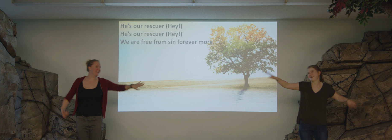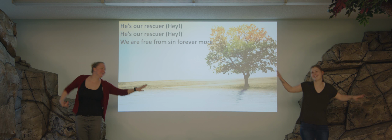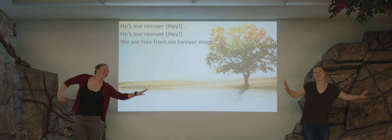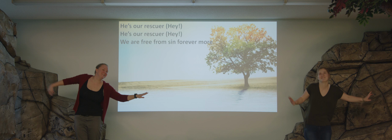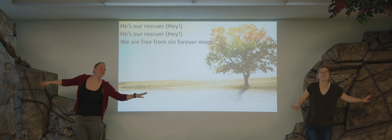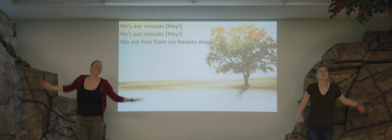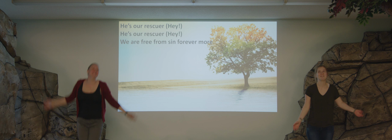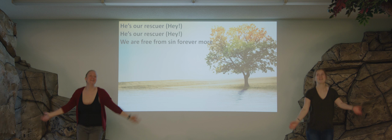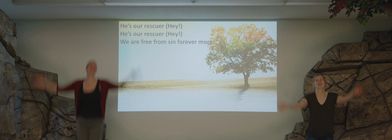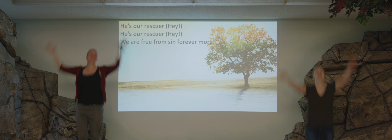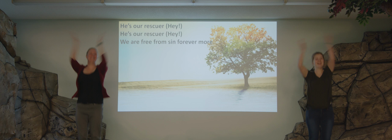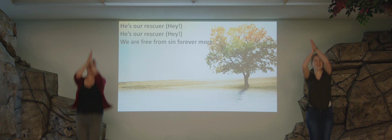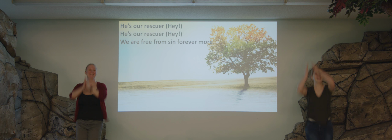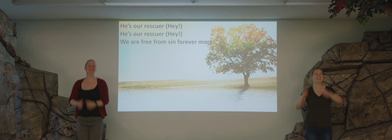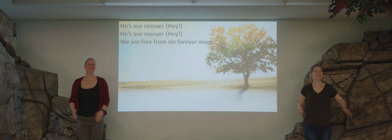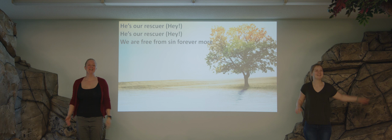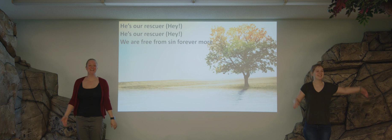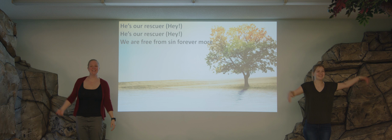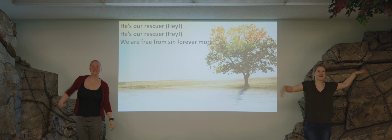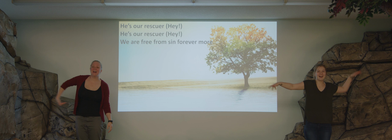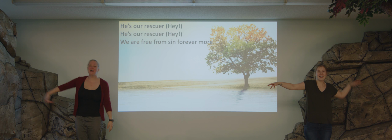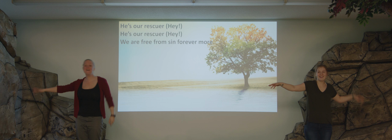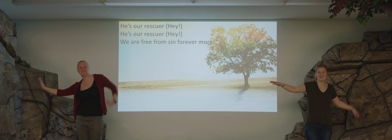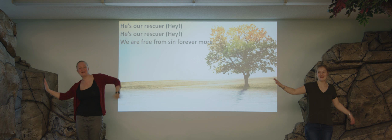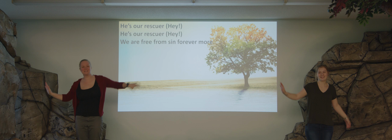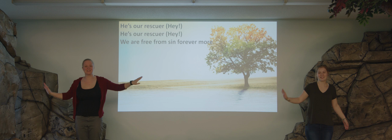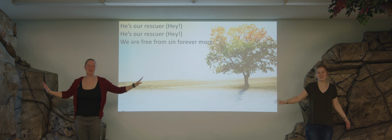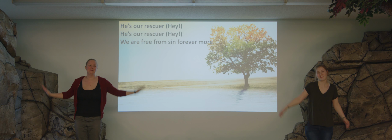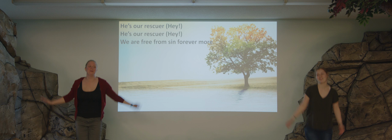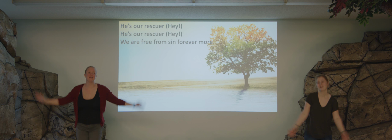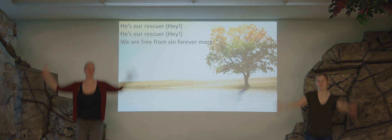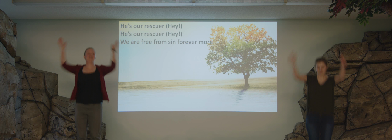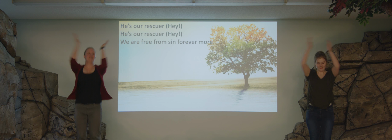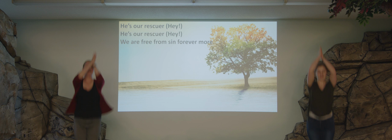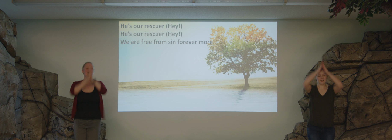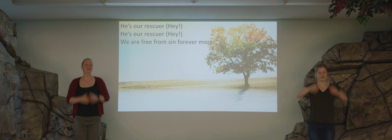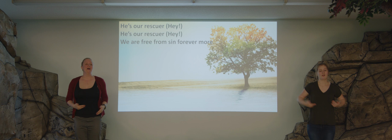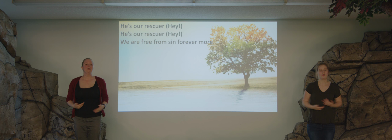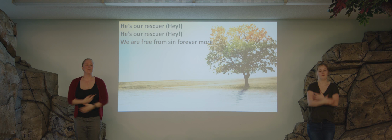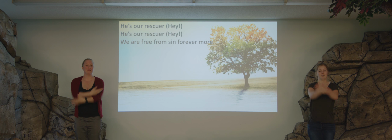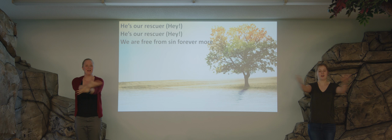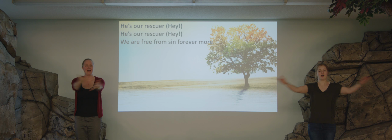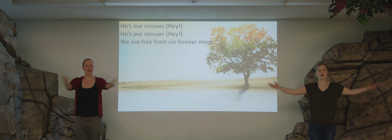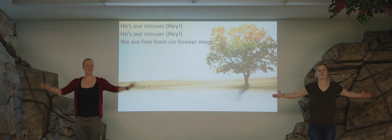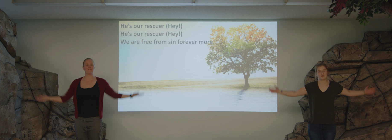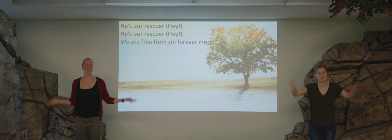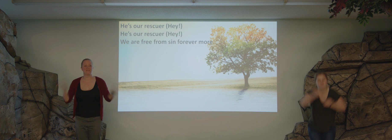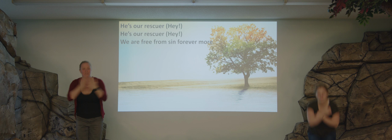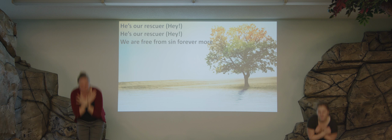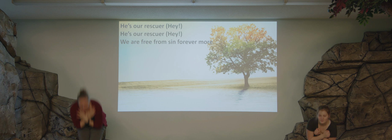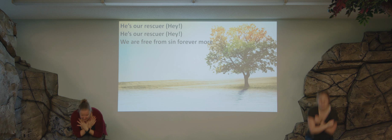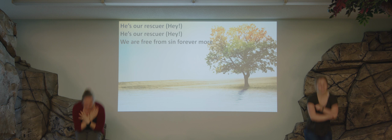rescuer, He's our rescuer. We are free from sin